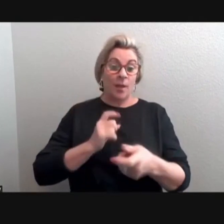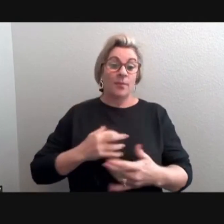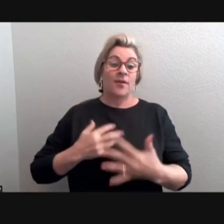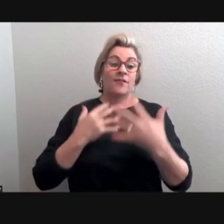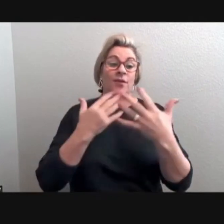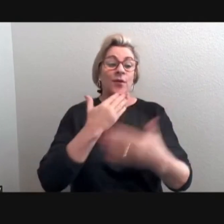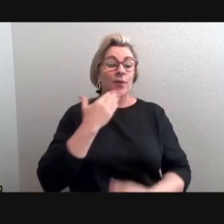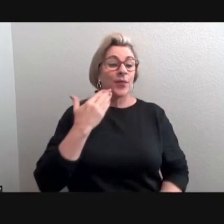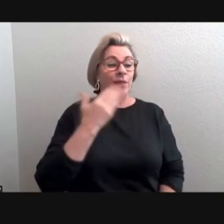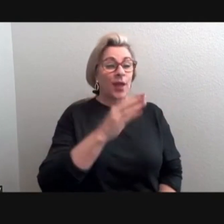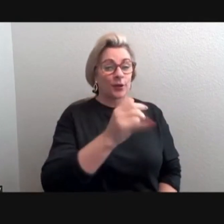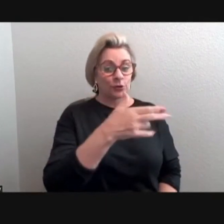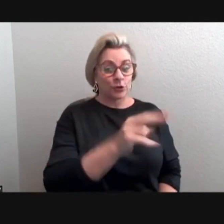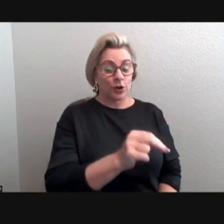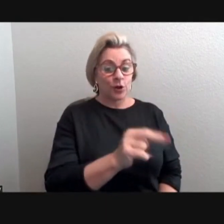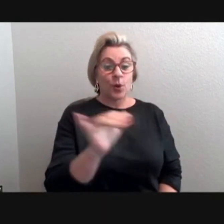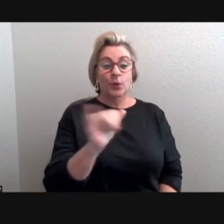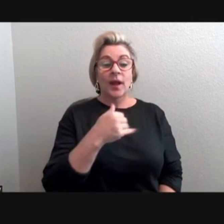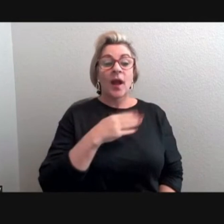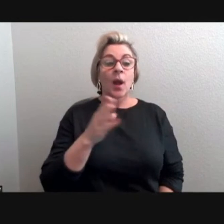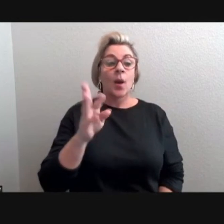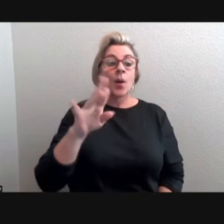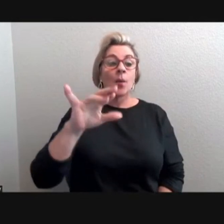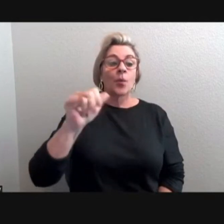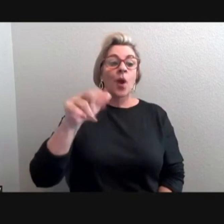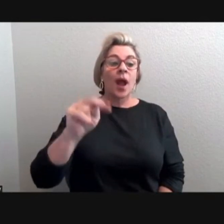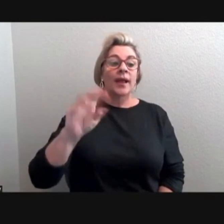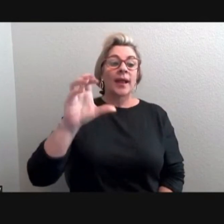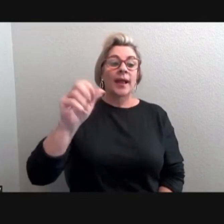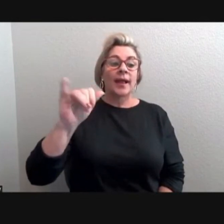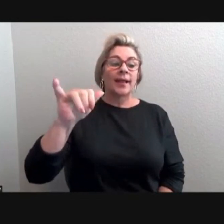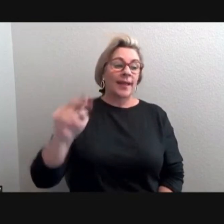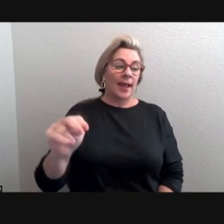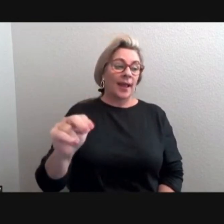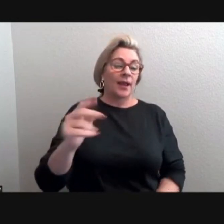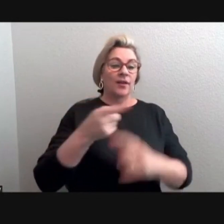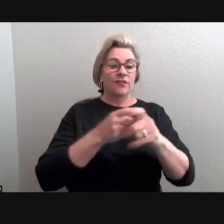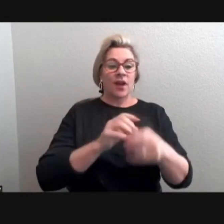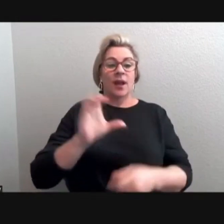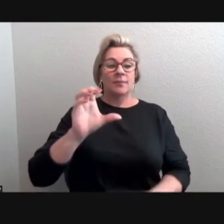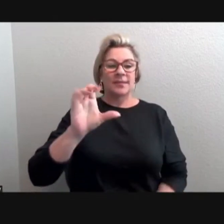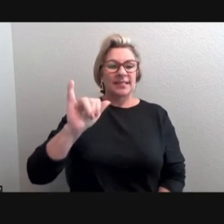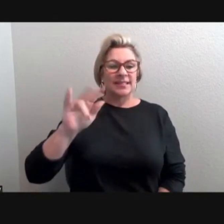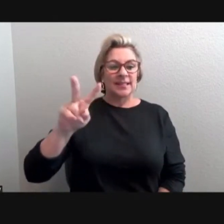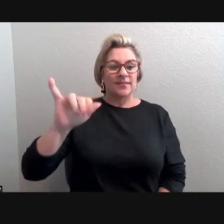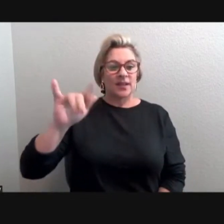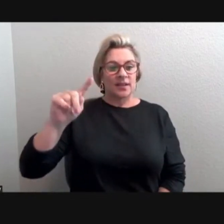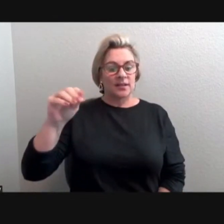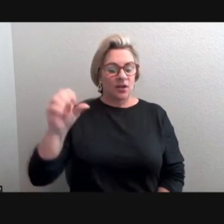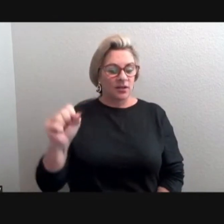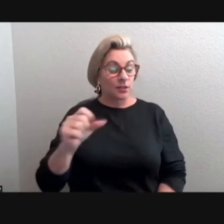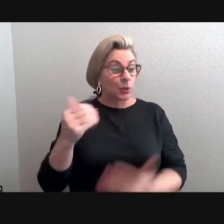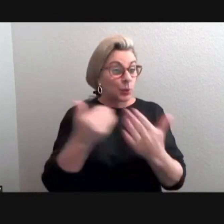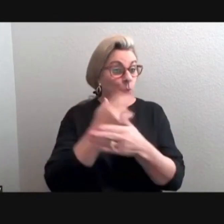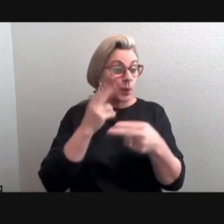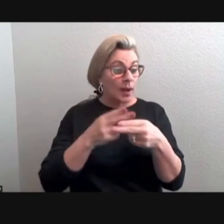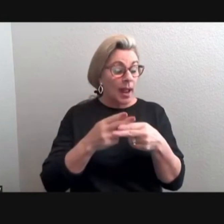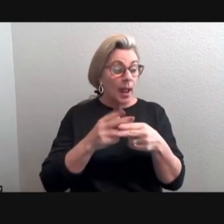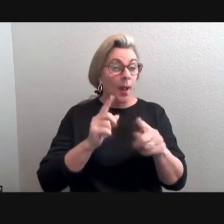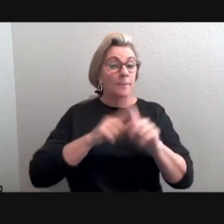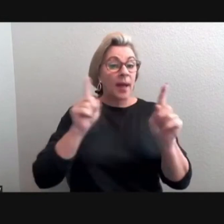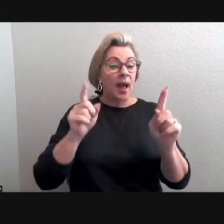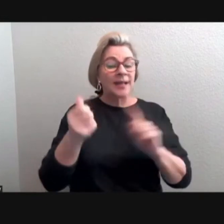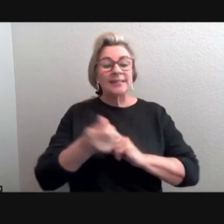John. We also have Brian Kane from Civitas. Now, Civitas is a new name, but it's several